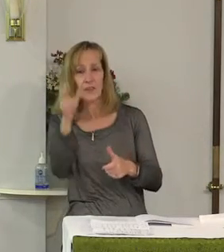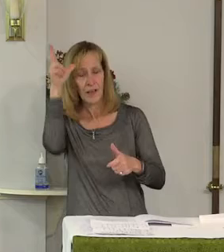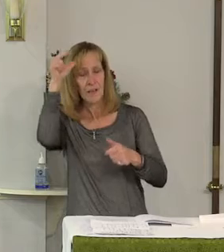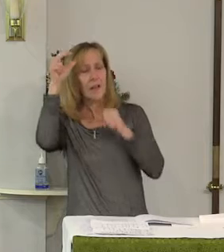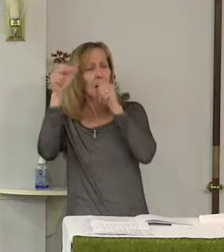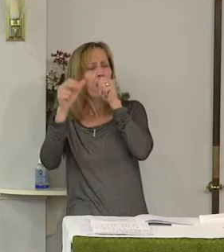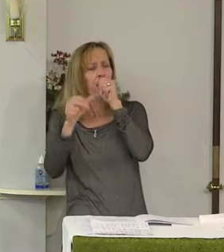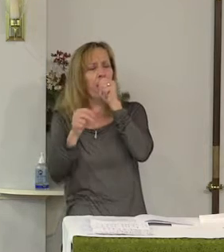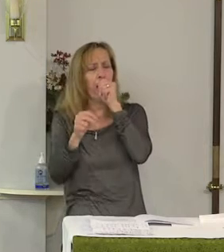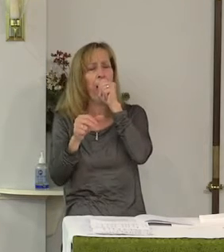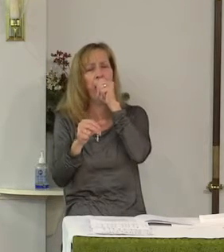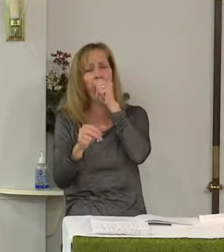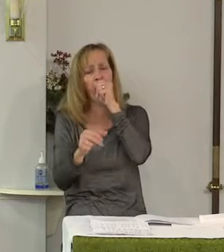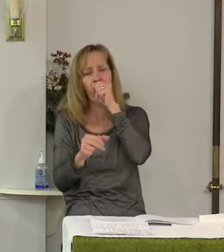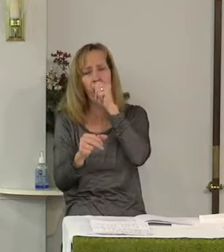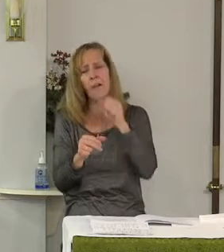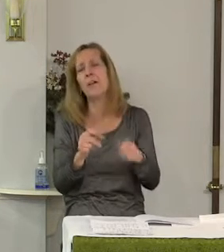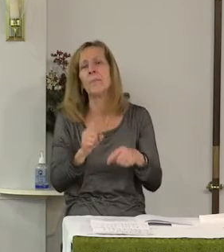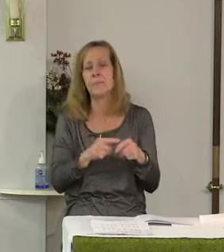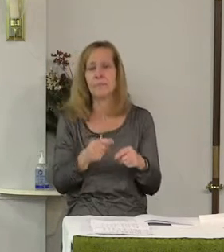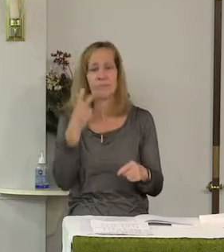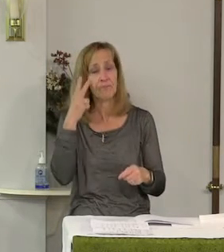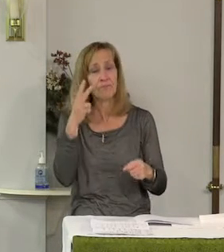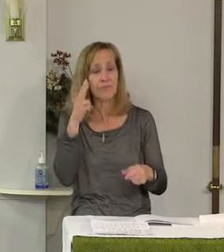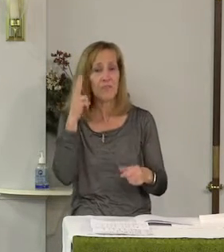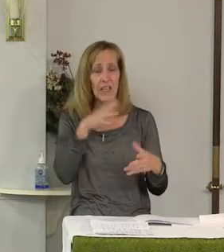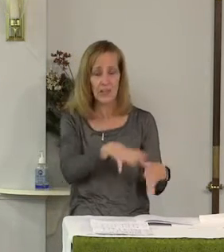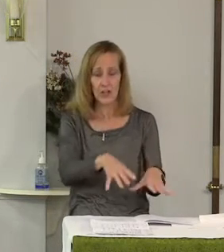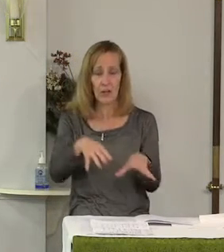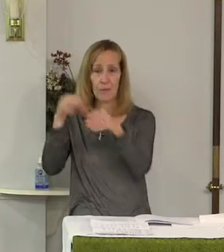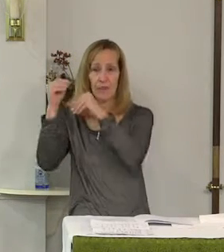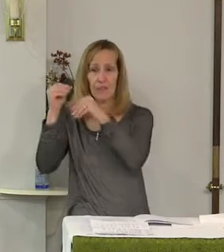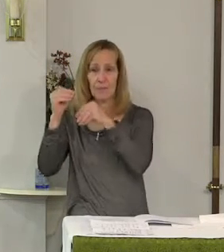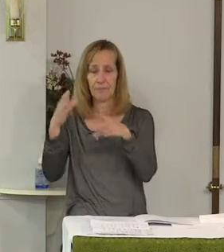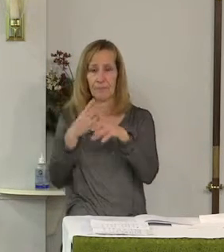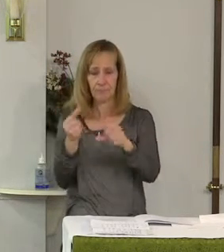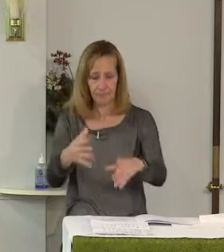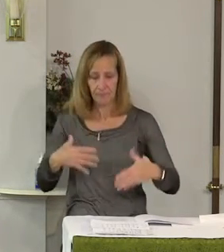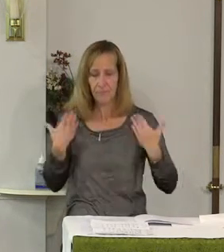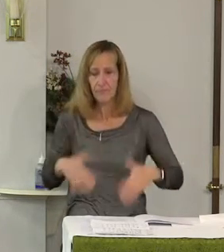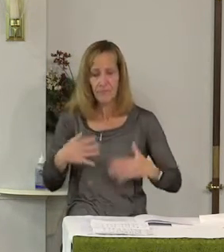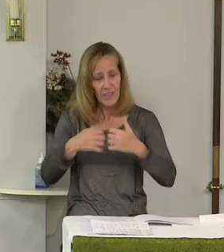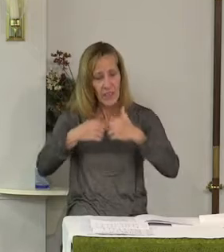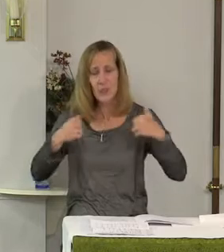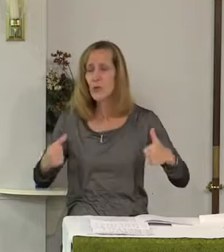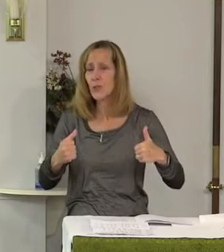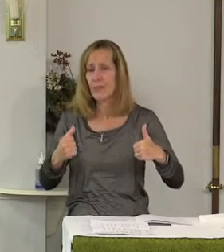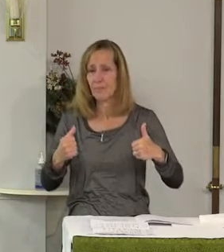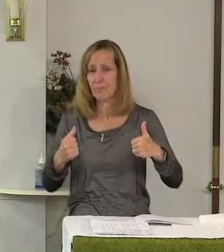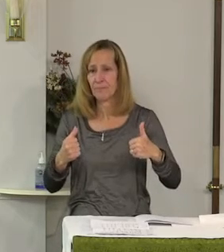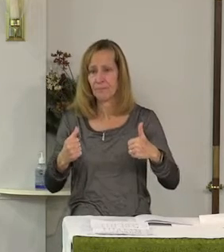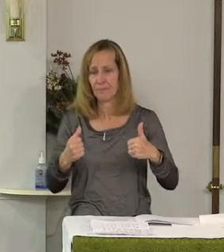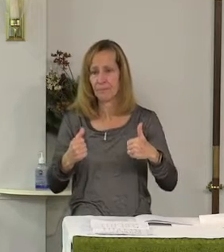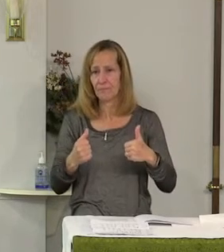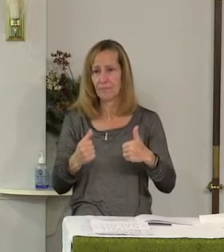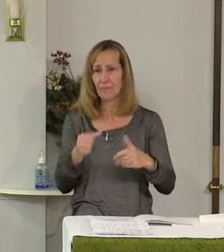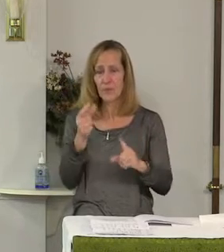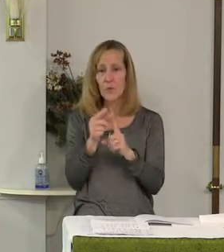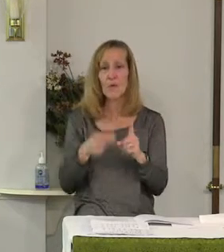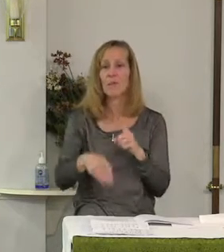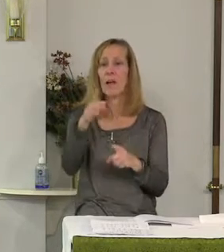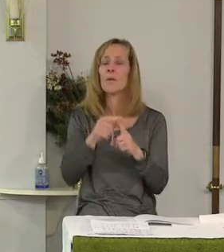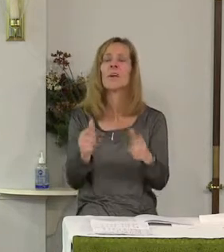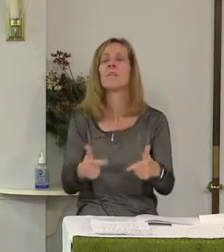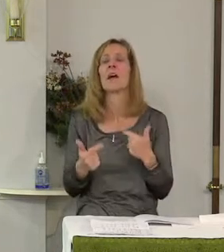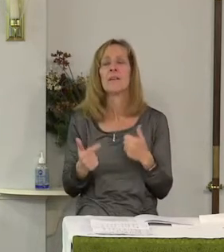horsemen." But when he could no longer see him, he grasped his own clothes and tore them in two pieces. Word of God, word